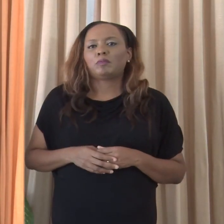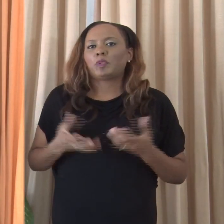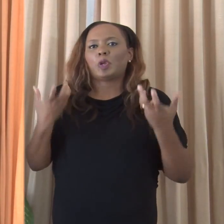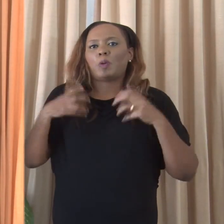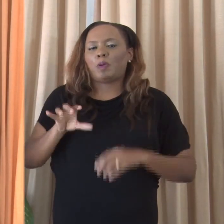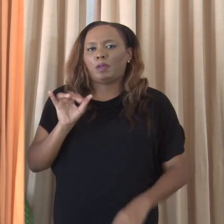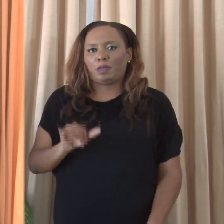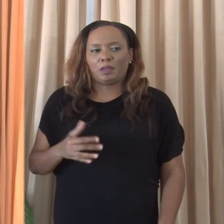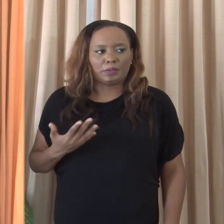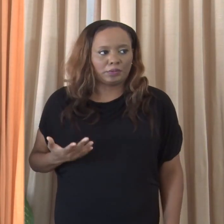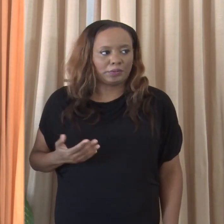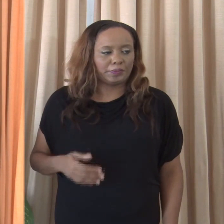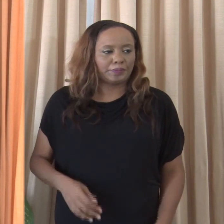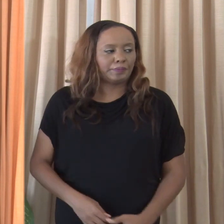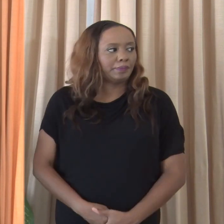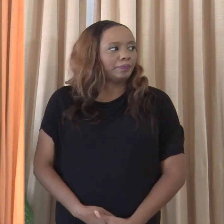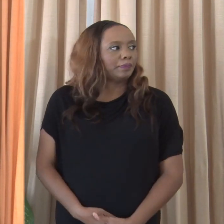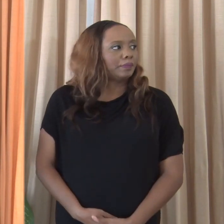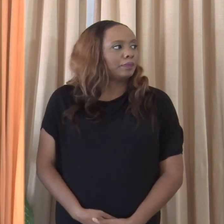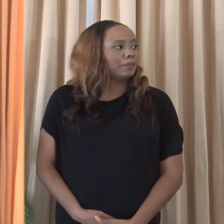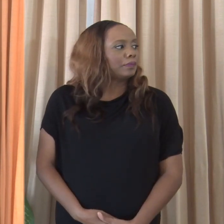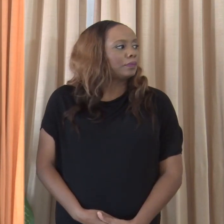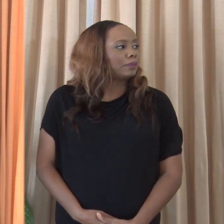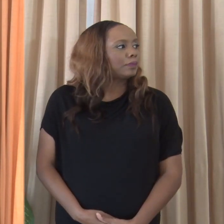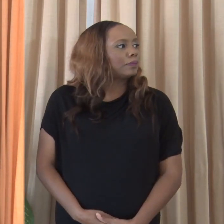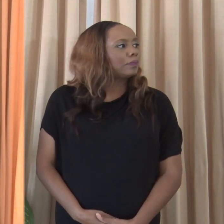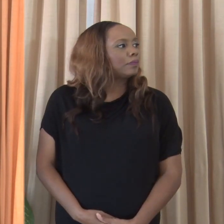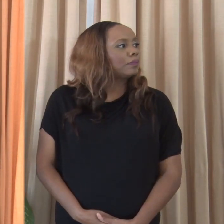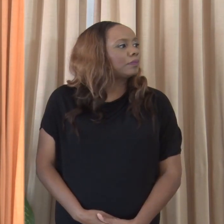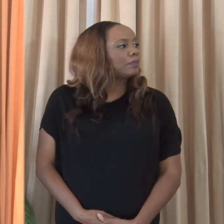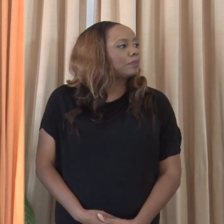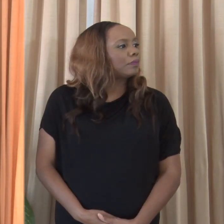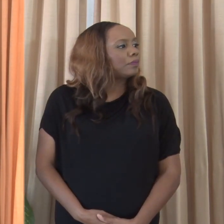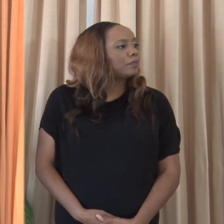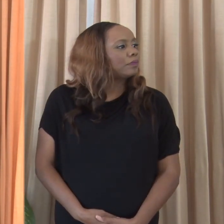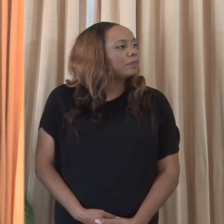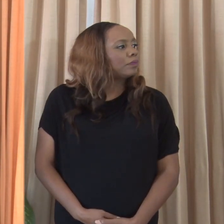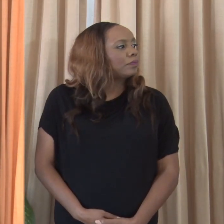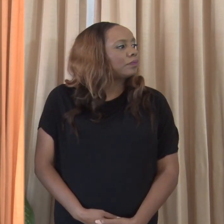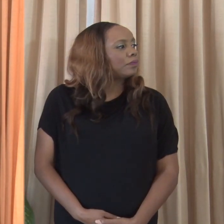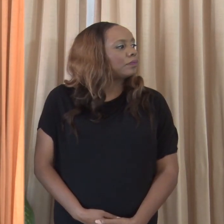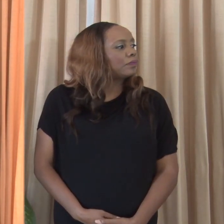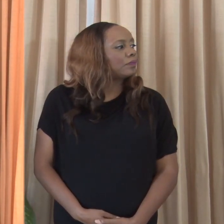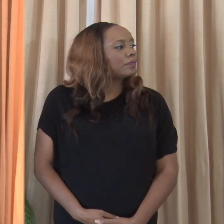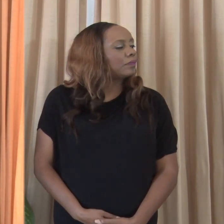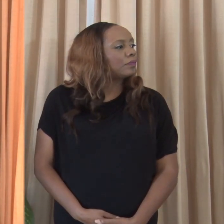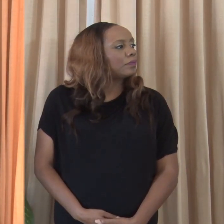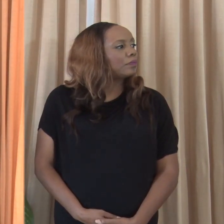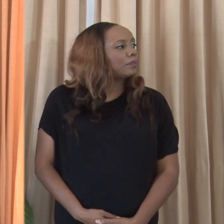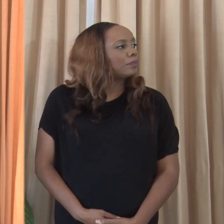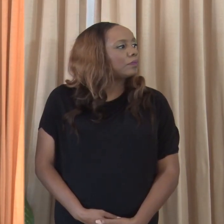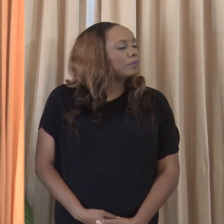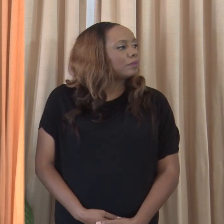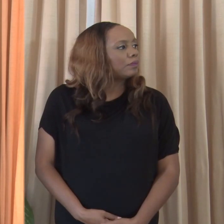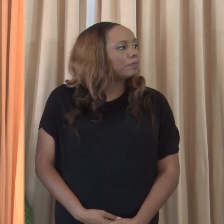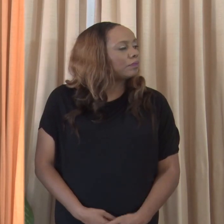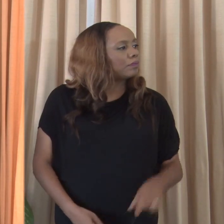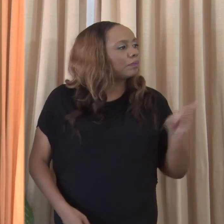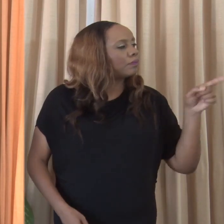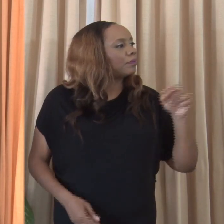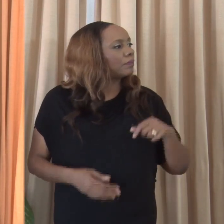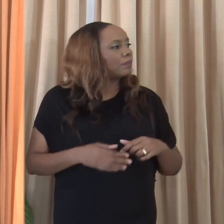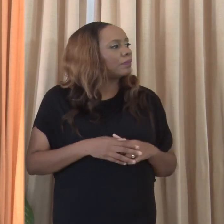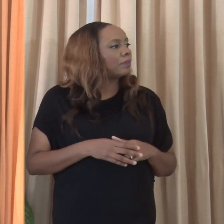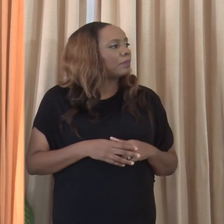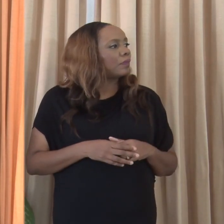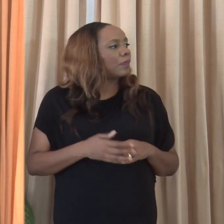avoid that as best as possible. And I understand you think, I mean, Barbados is not like a